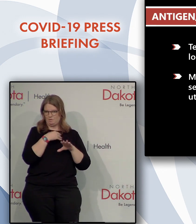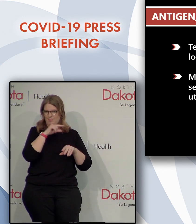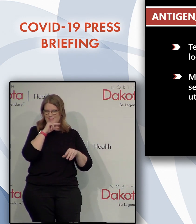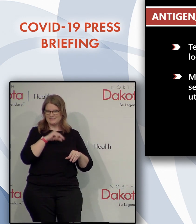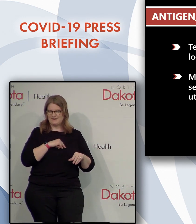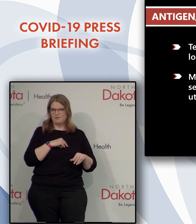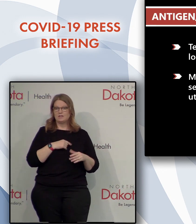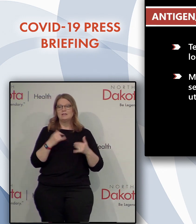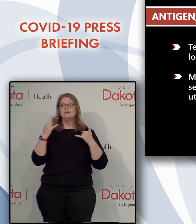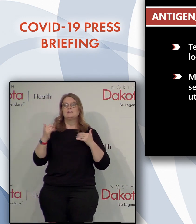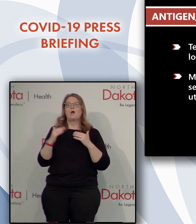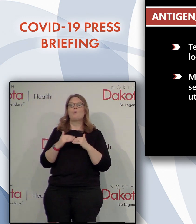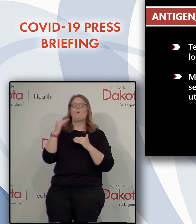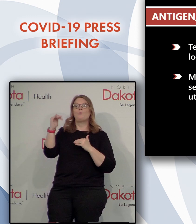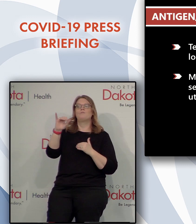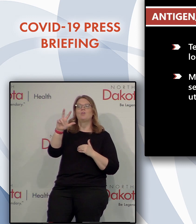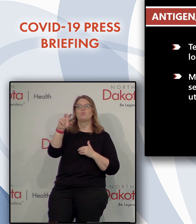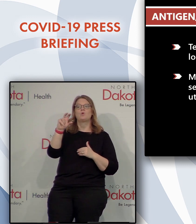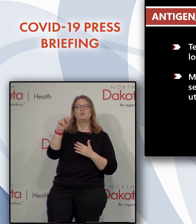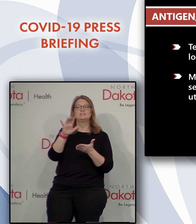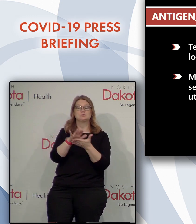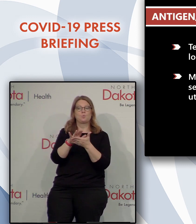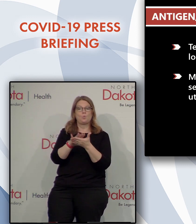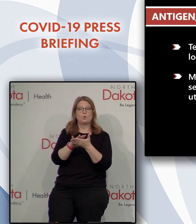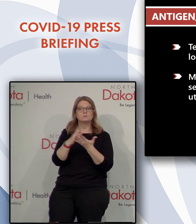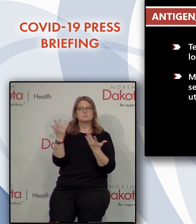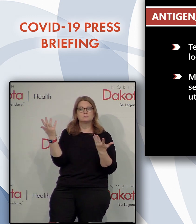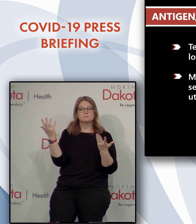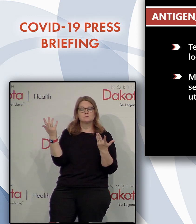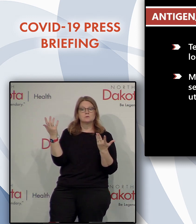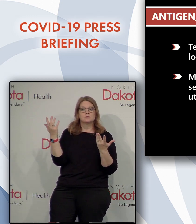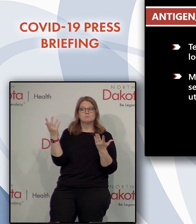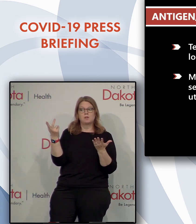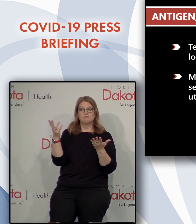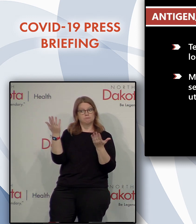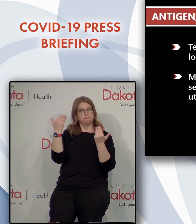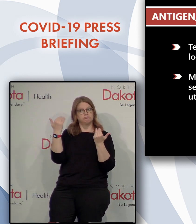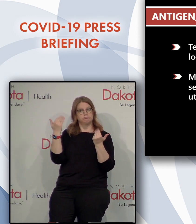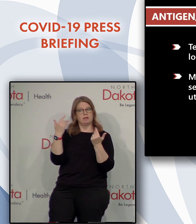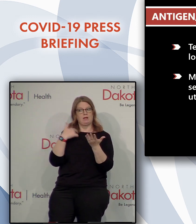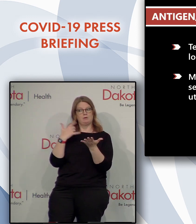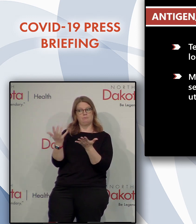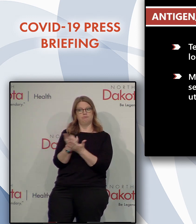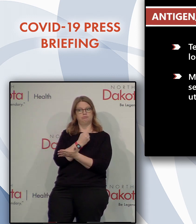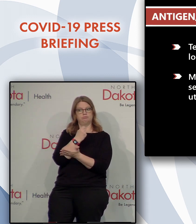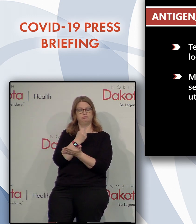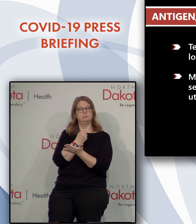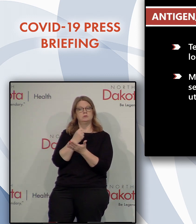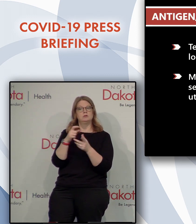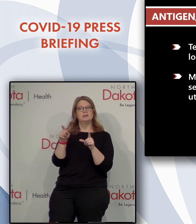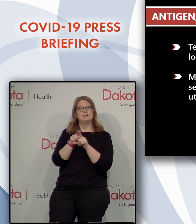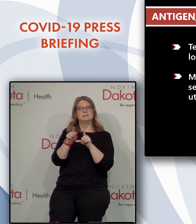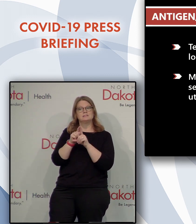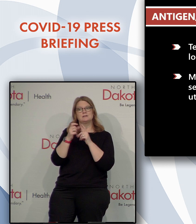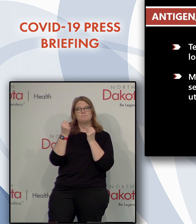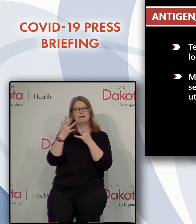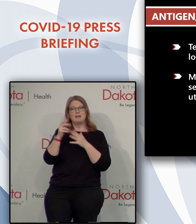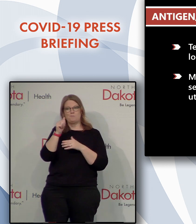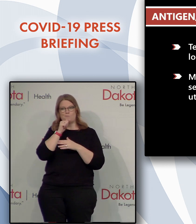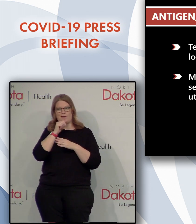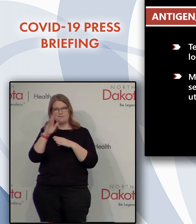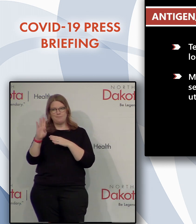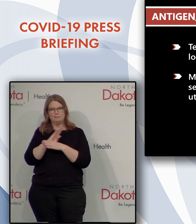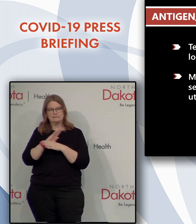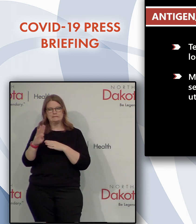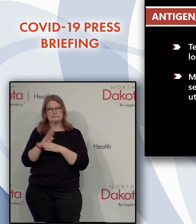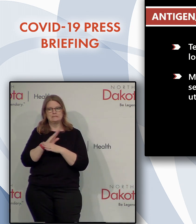over 30 schools that are signing up to take advantage of this, as well as many private sector businesses. There